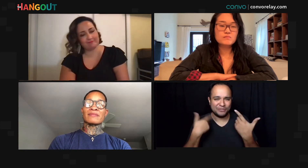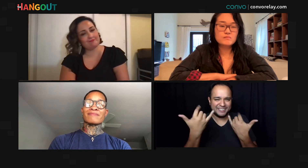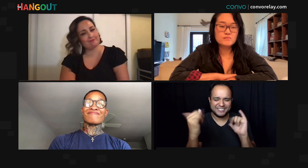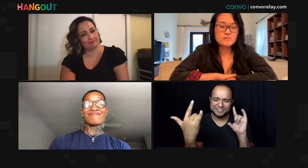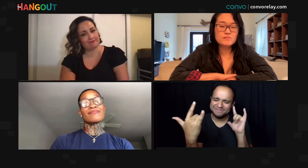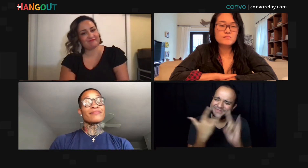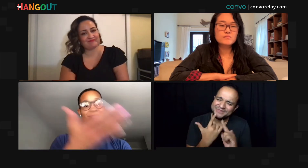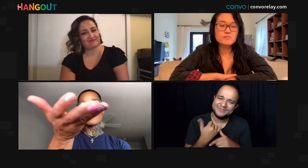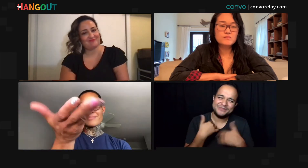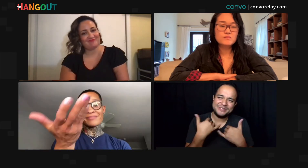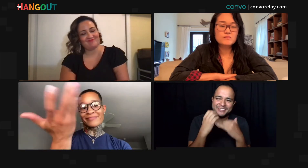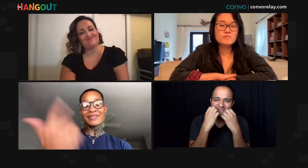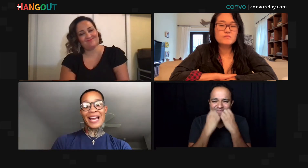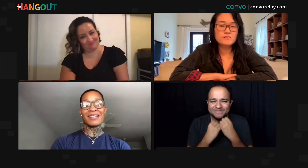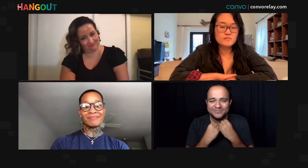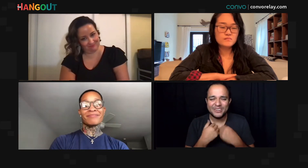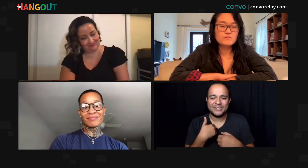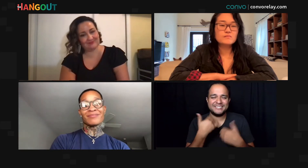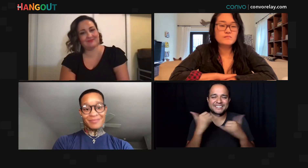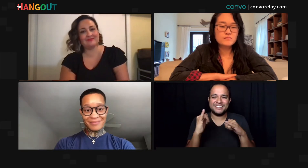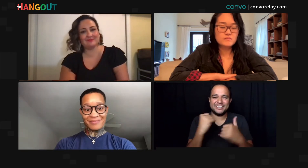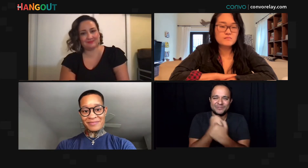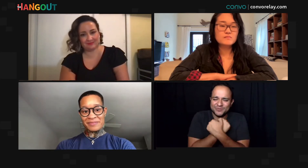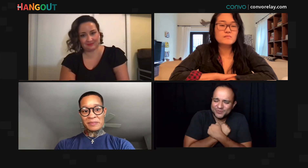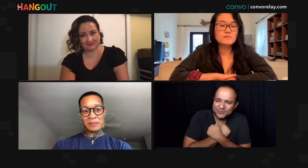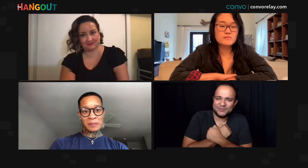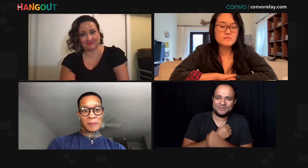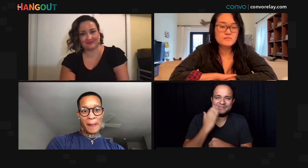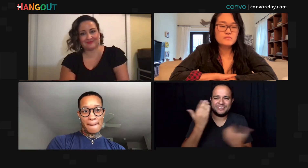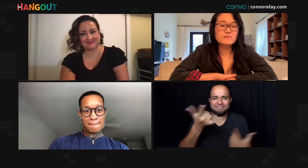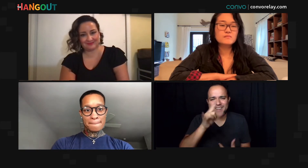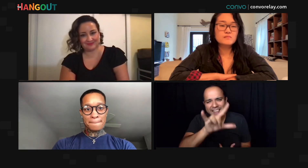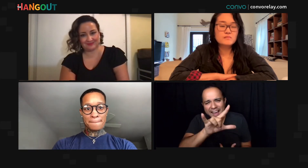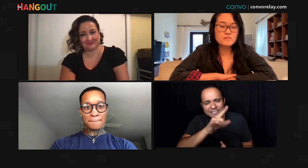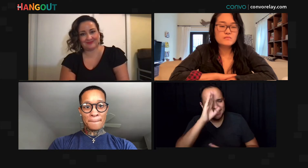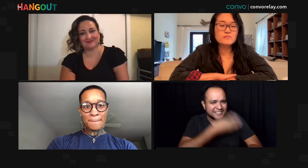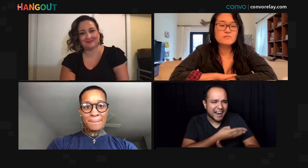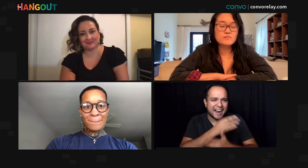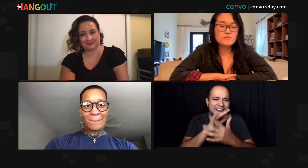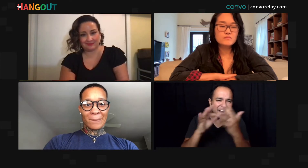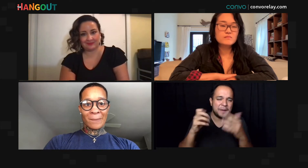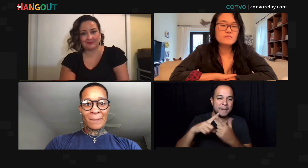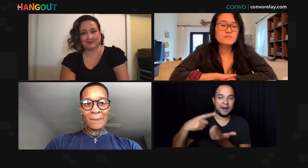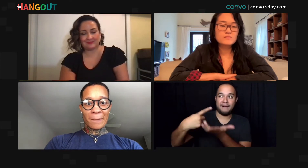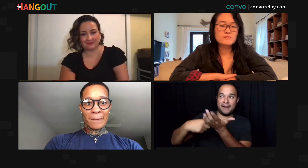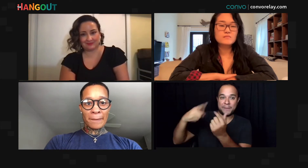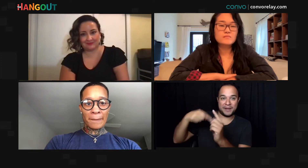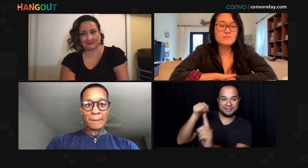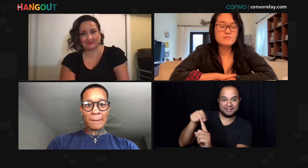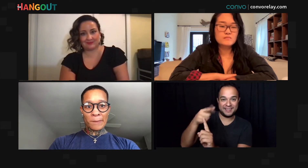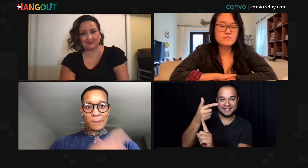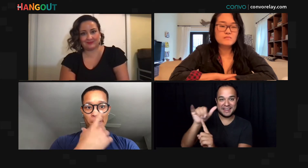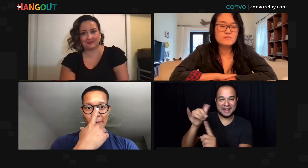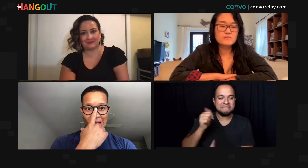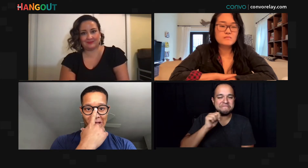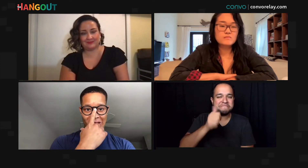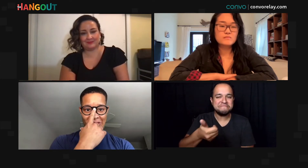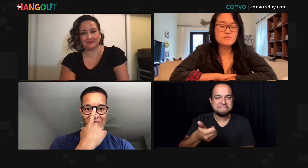but I still feel like there's great love shared amongst all my family members. They love me, I love